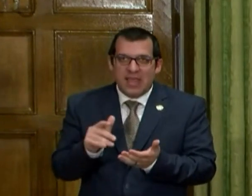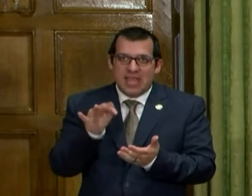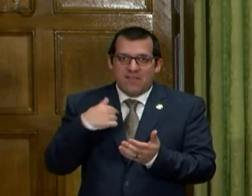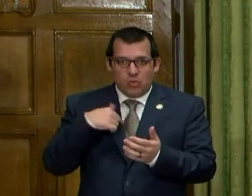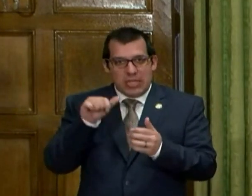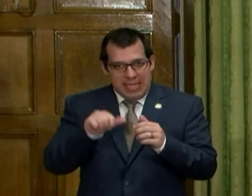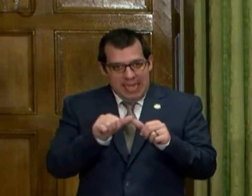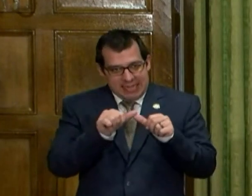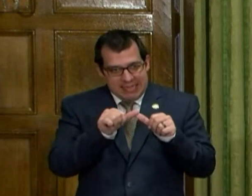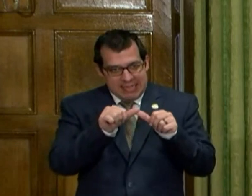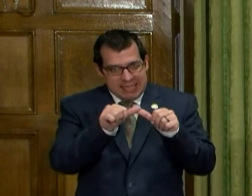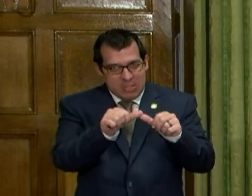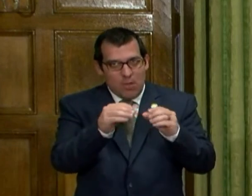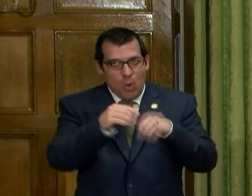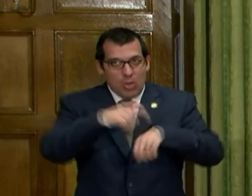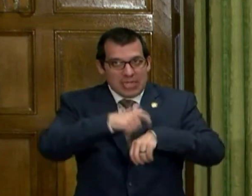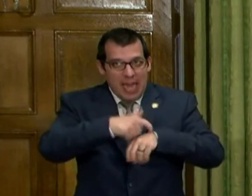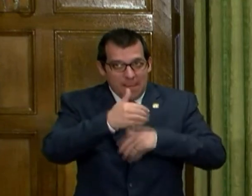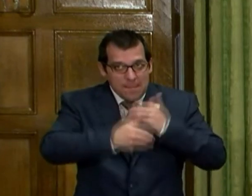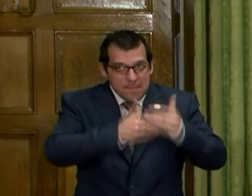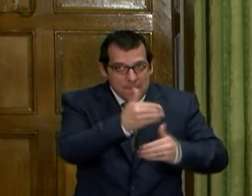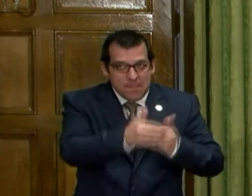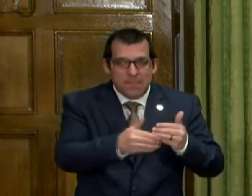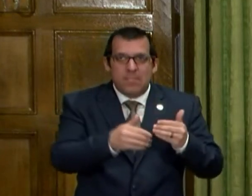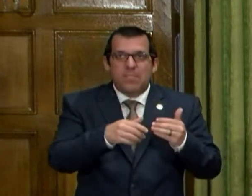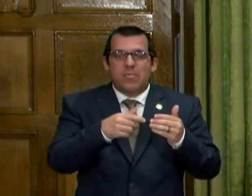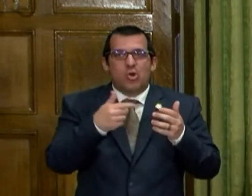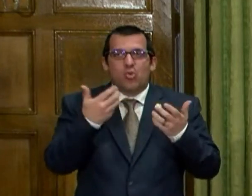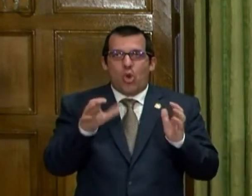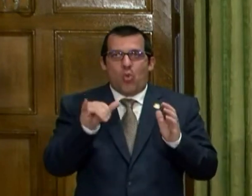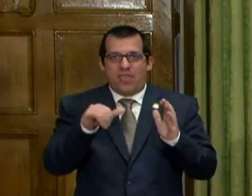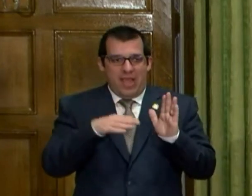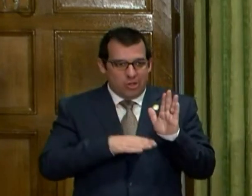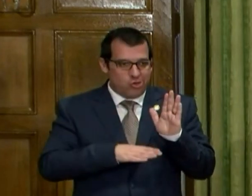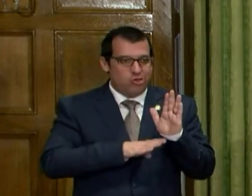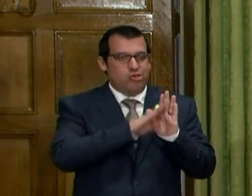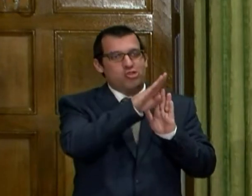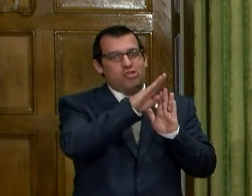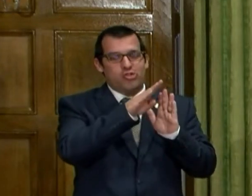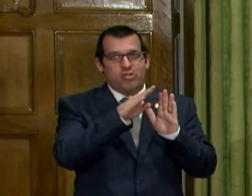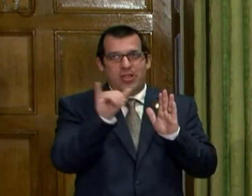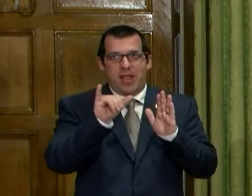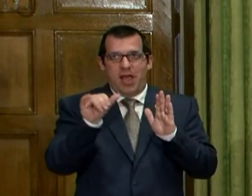it out over a longer period of time so we don't have that surge that overwhelms our system,